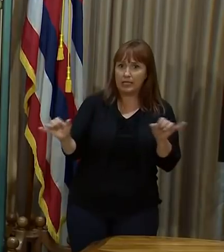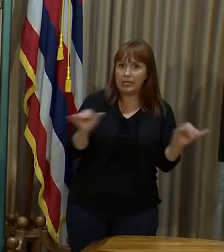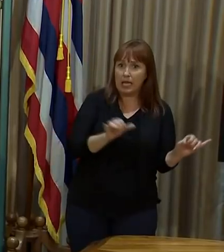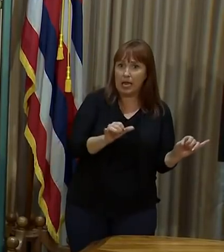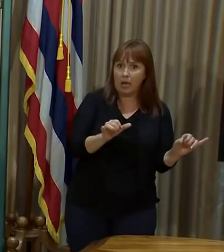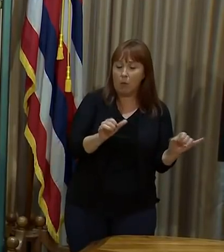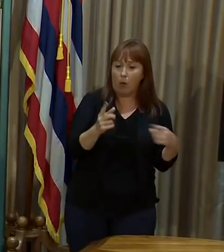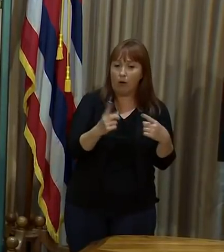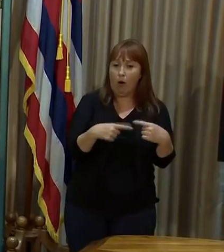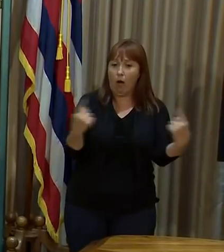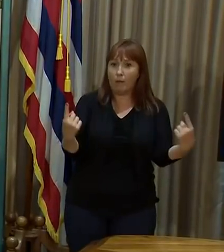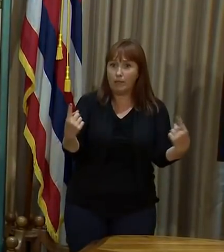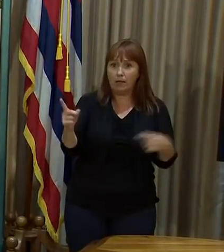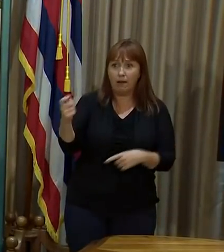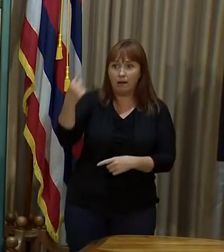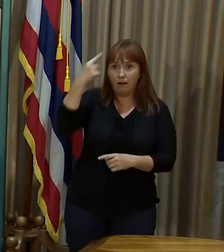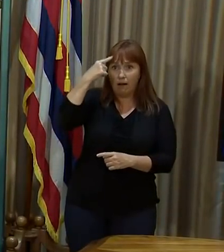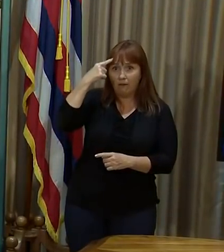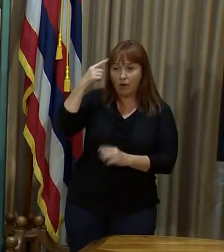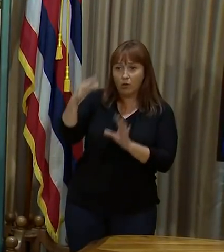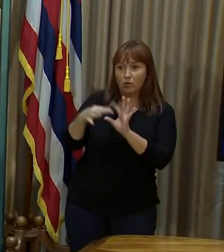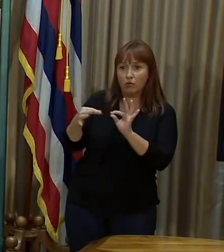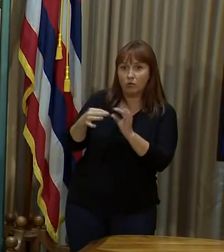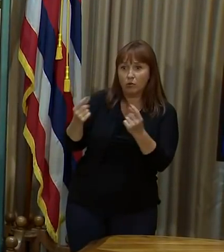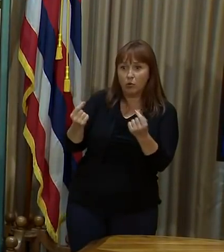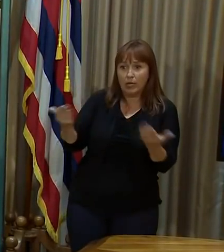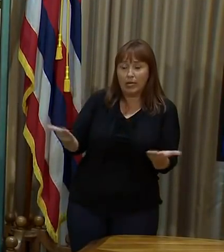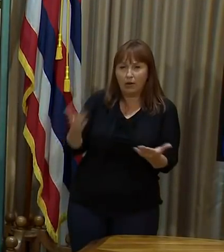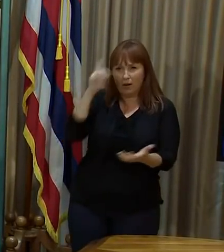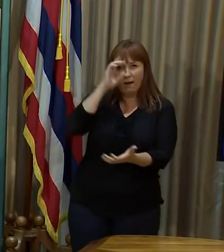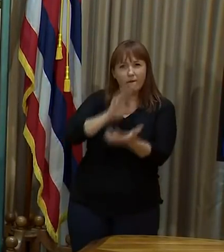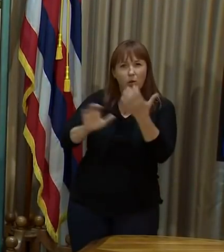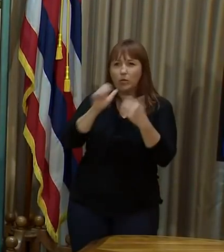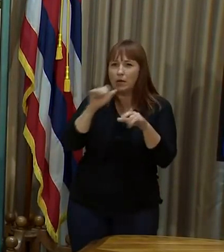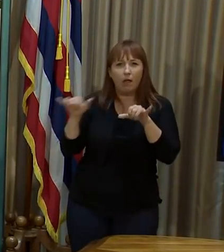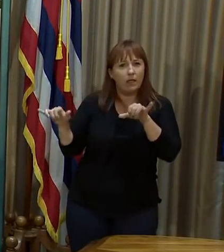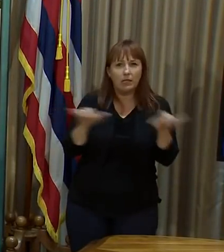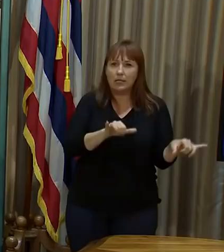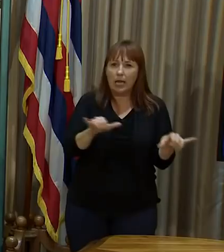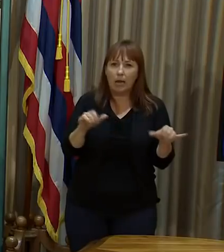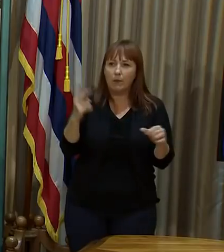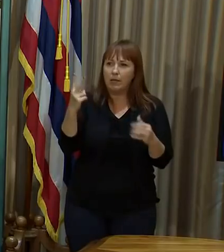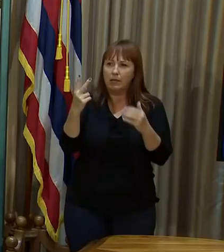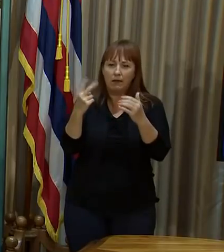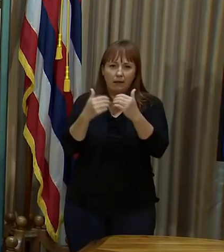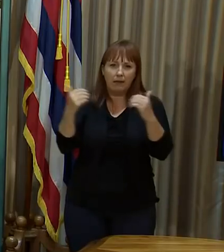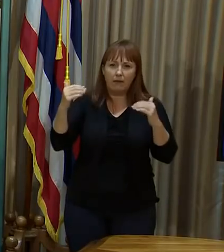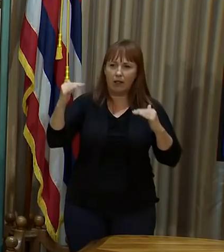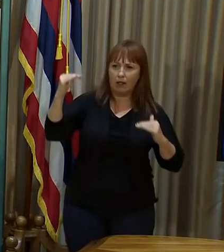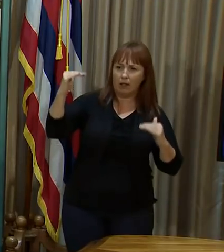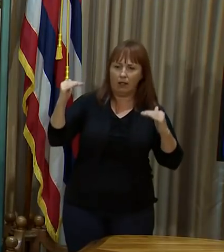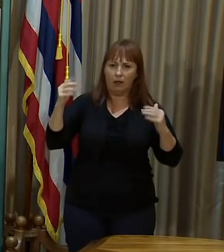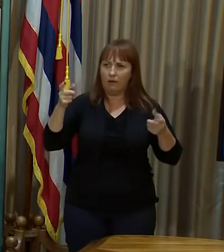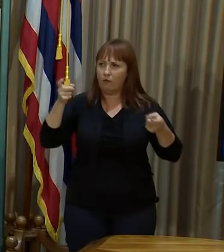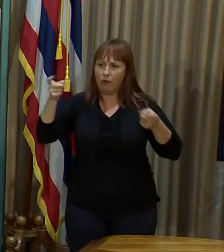mirror what the governor is doing here? It can be a little bit confusing given two levels of